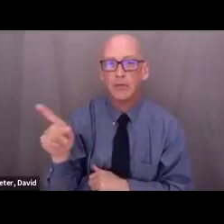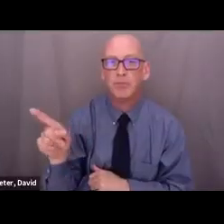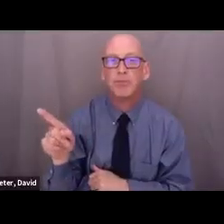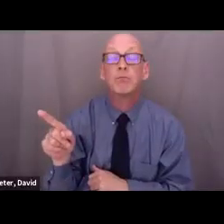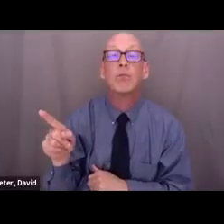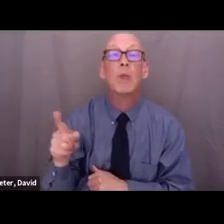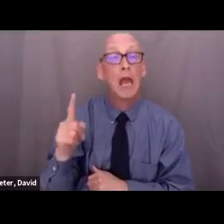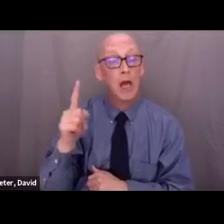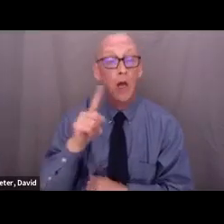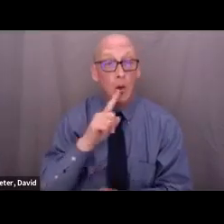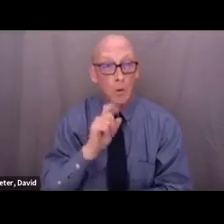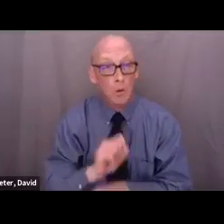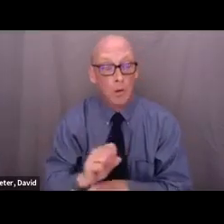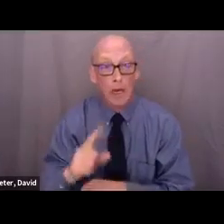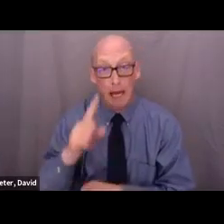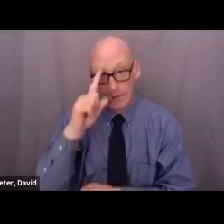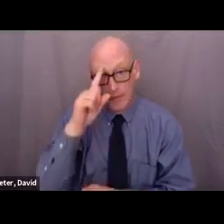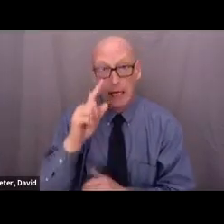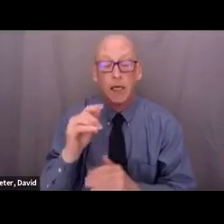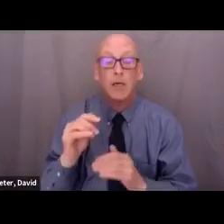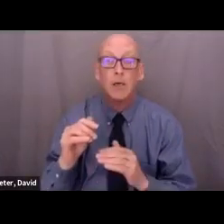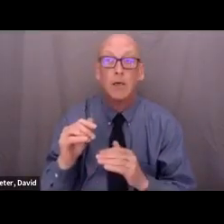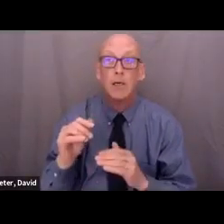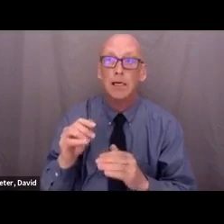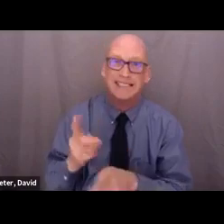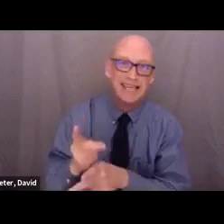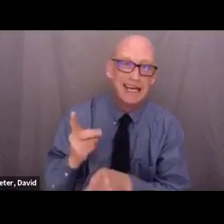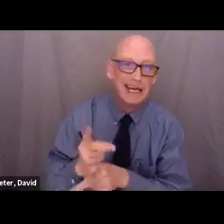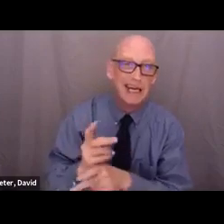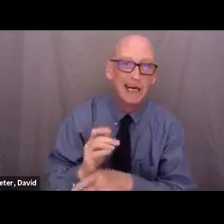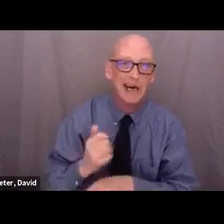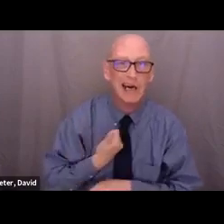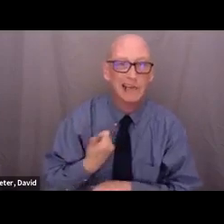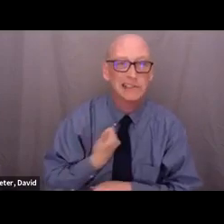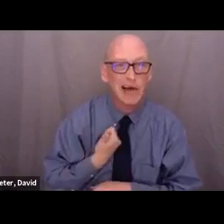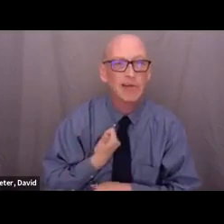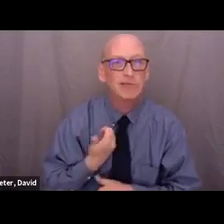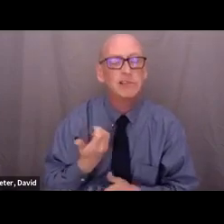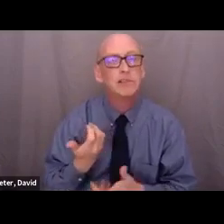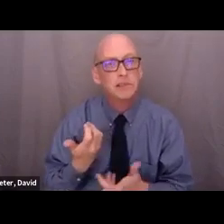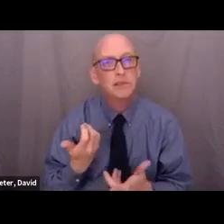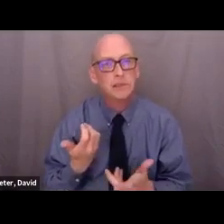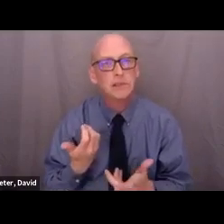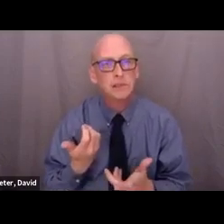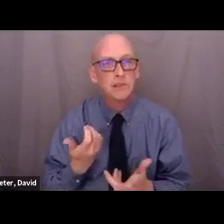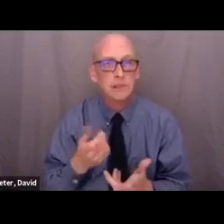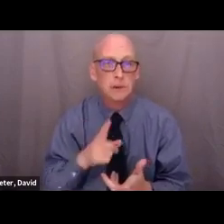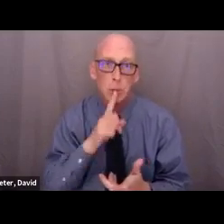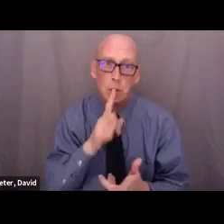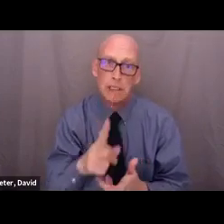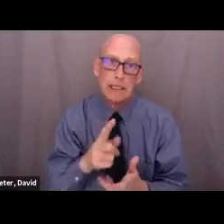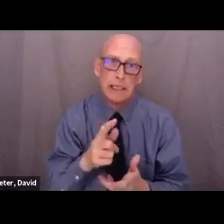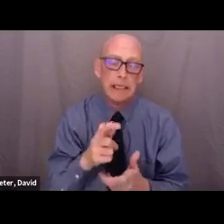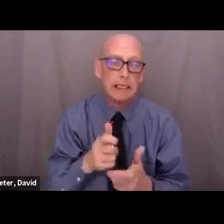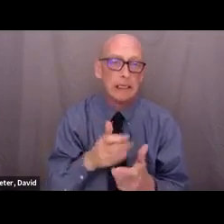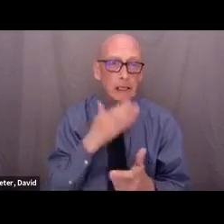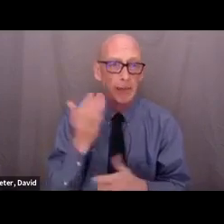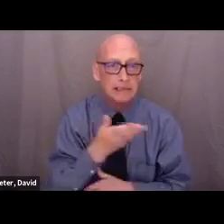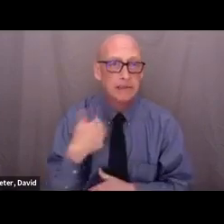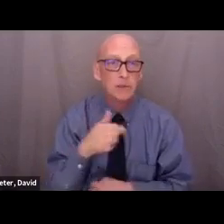I think that above all else, taking care of ourselves is the most prudent thing that we can do.